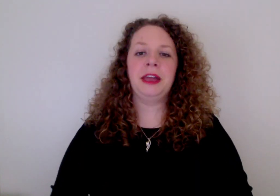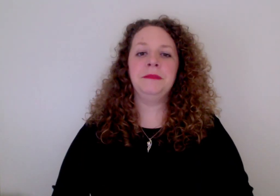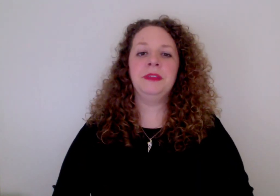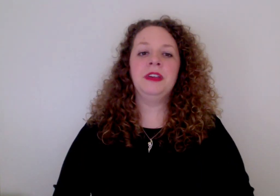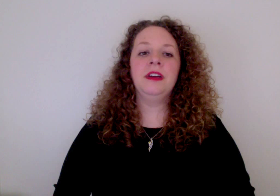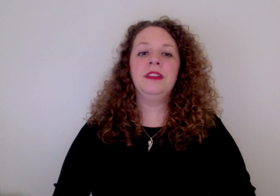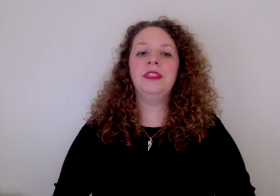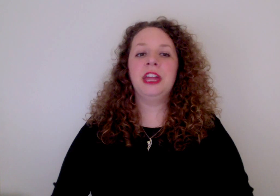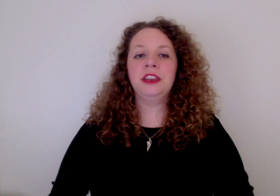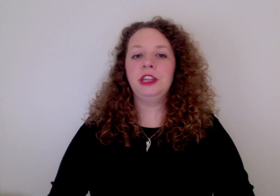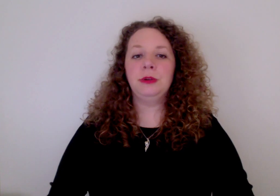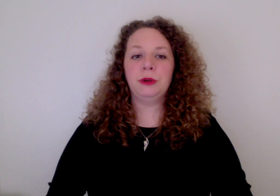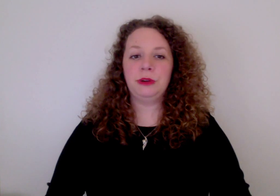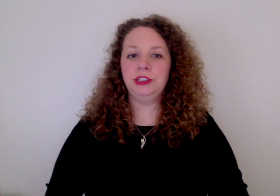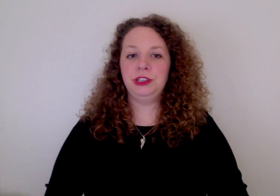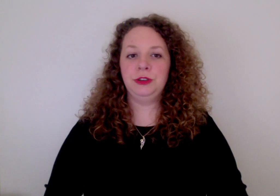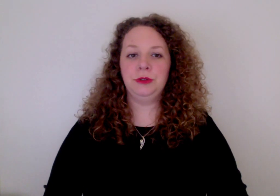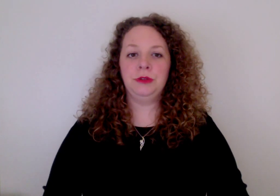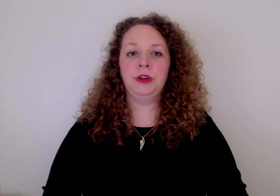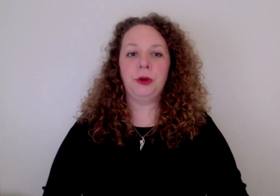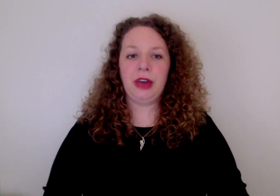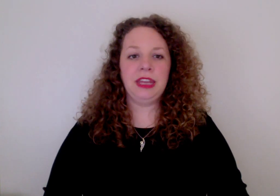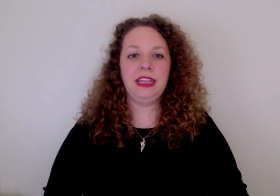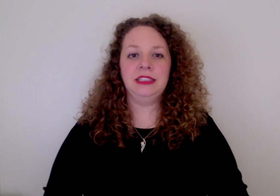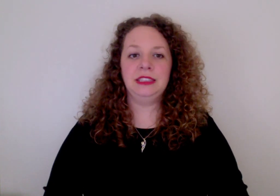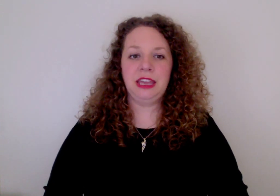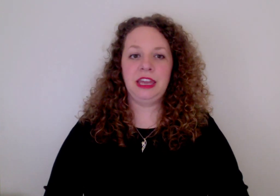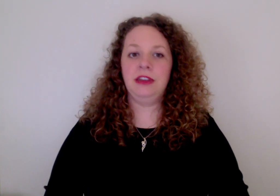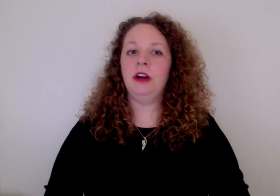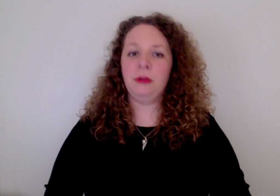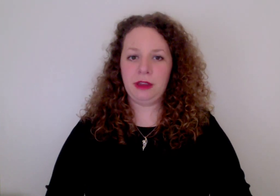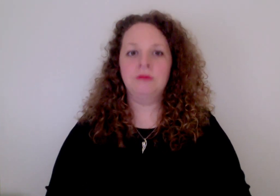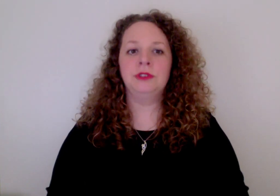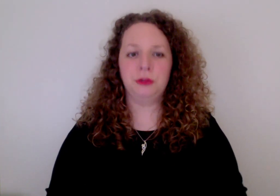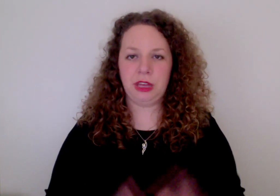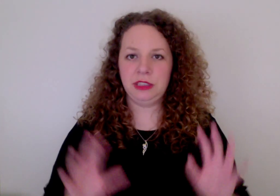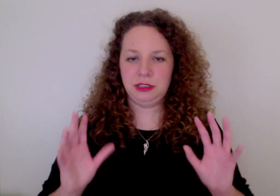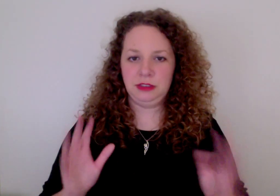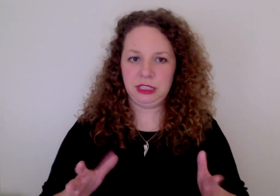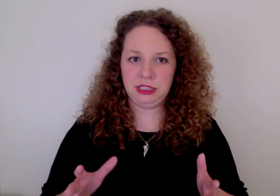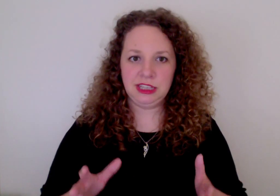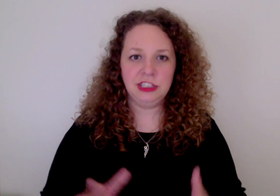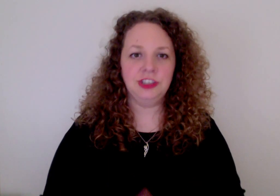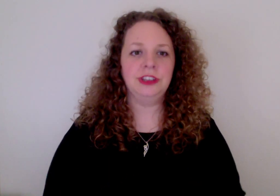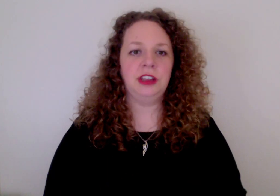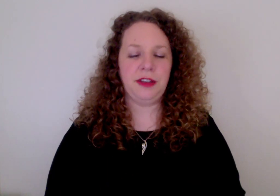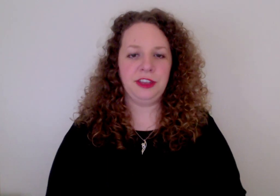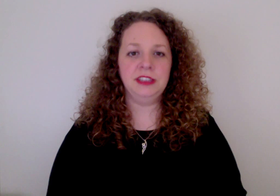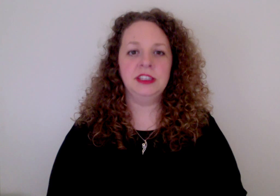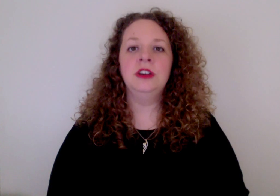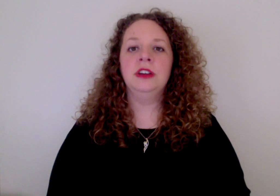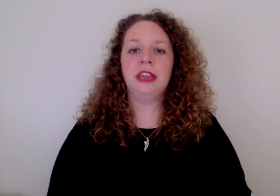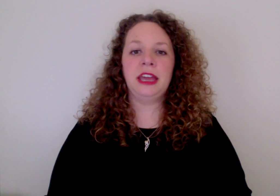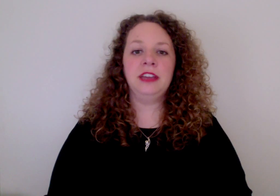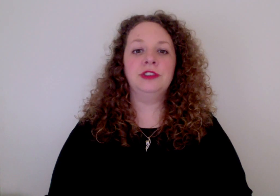Okay. Then you are going to go ahead and say, okay, so that's the condition, got this. Okay, and so you're